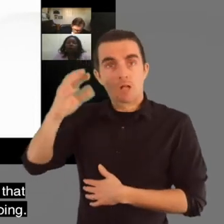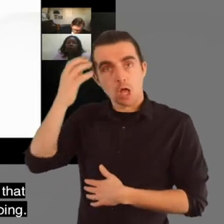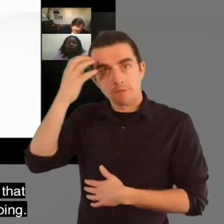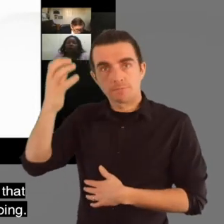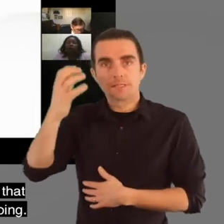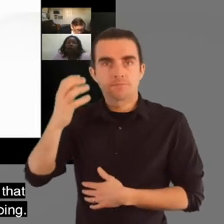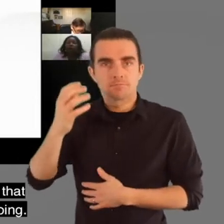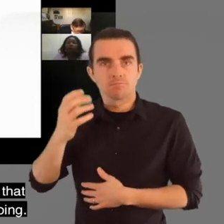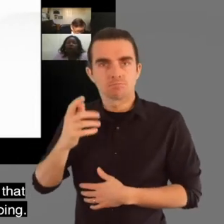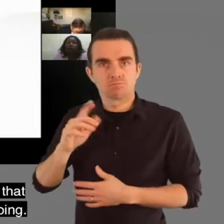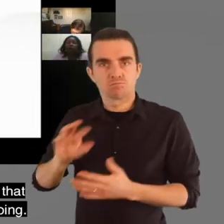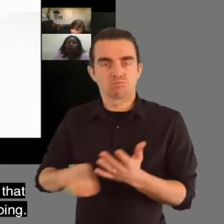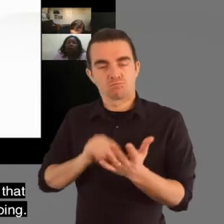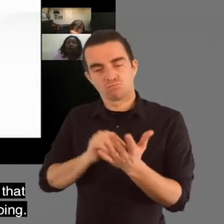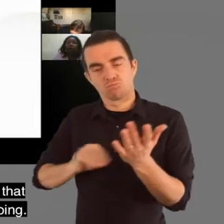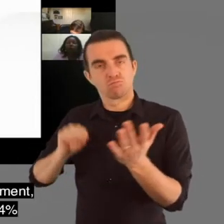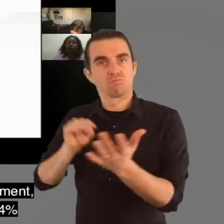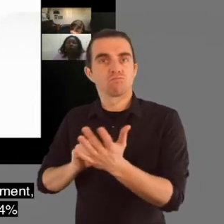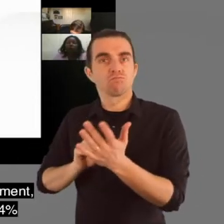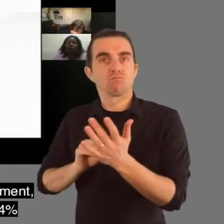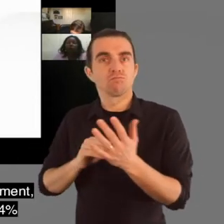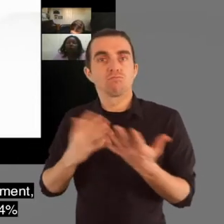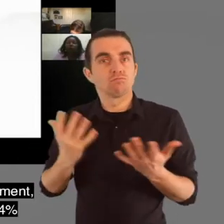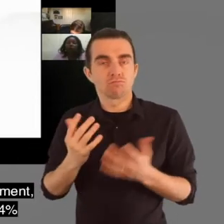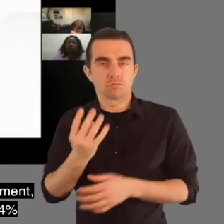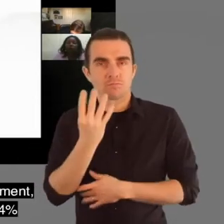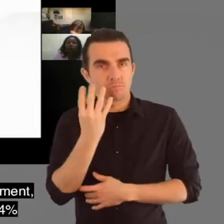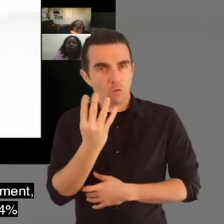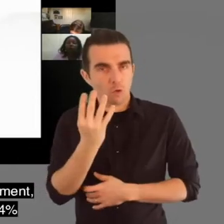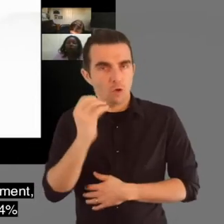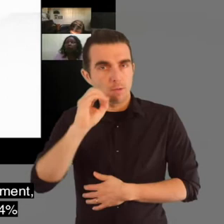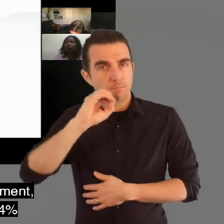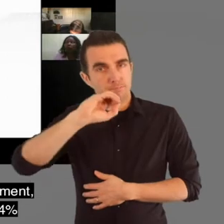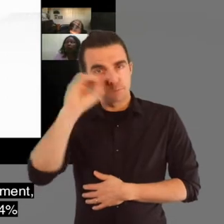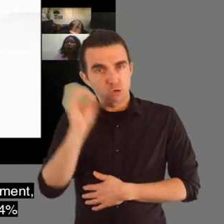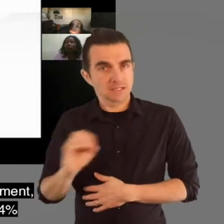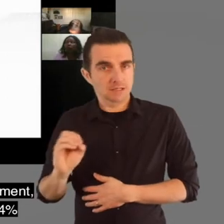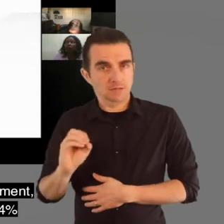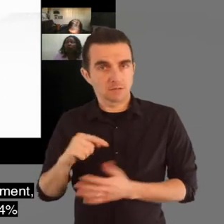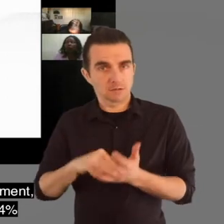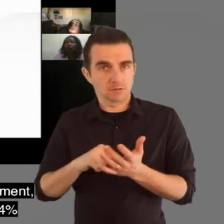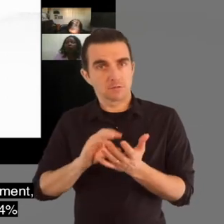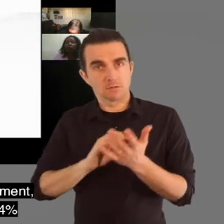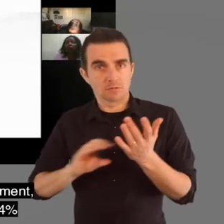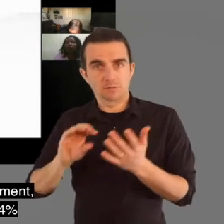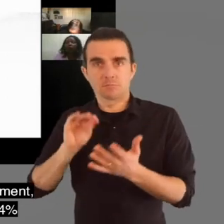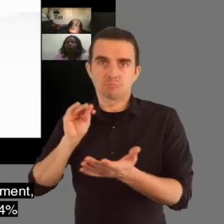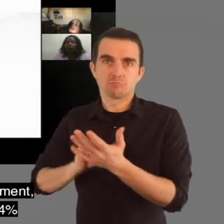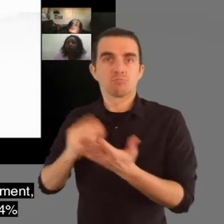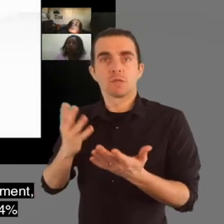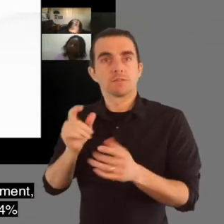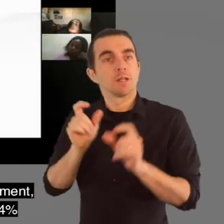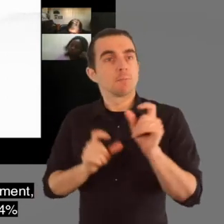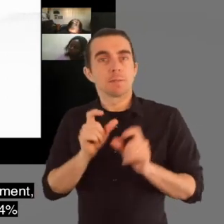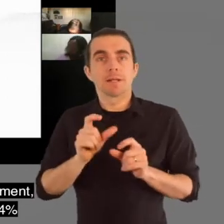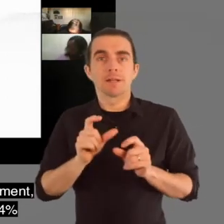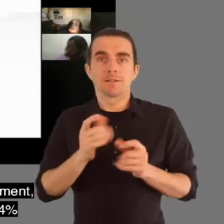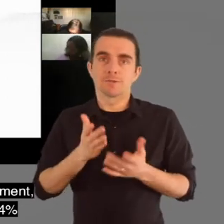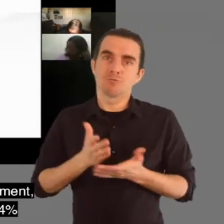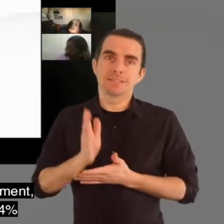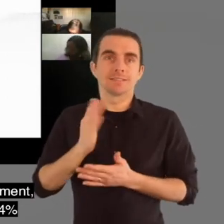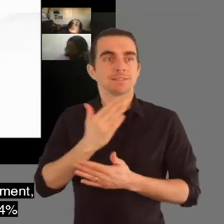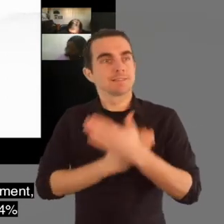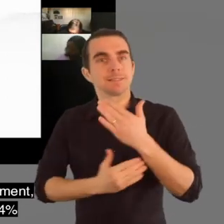kind of jobs which people with disability are doing. If you look at, for primarily they look at government, which has